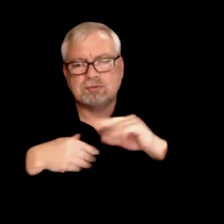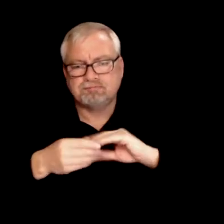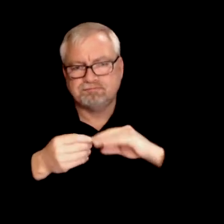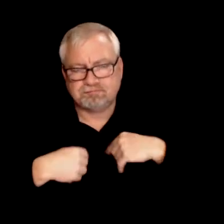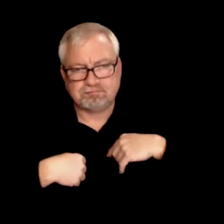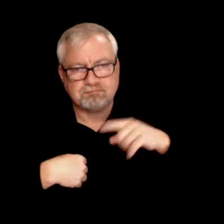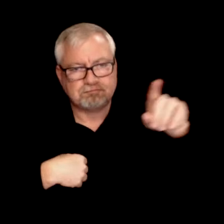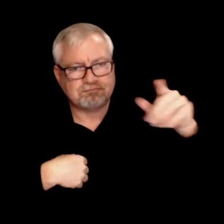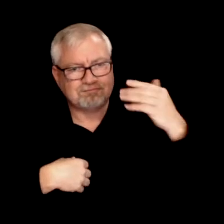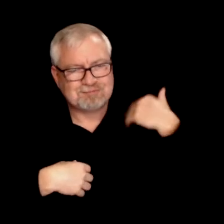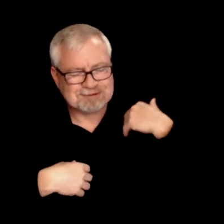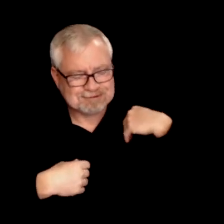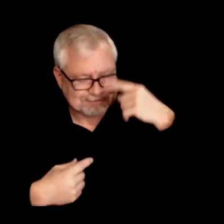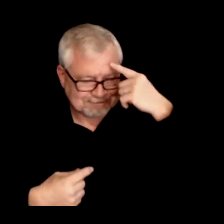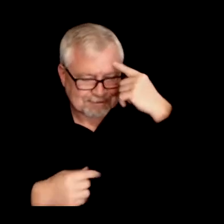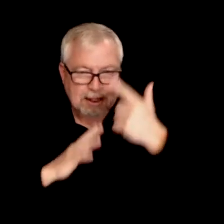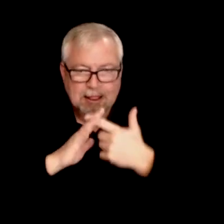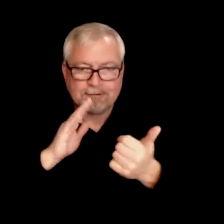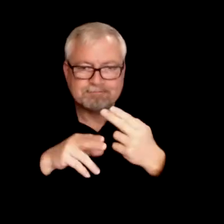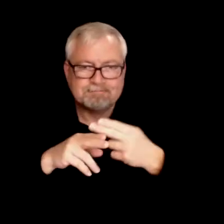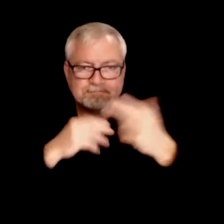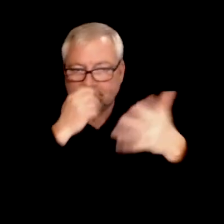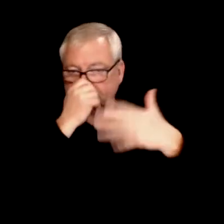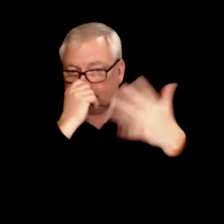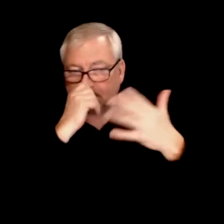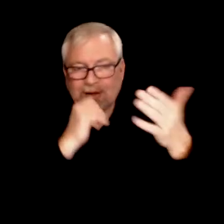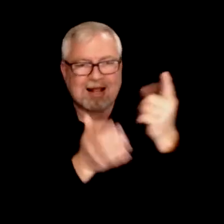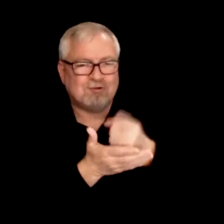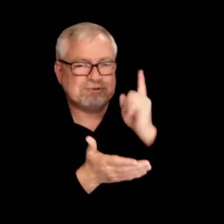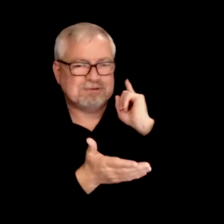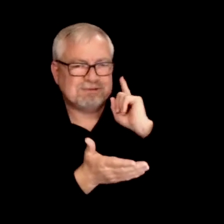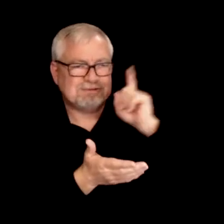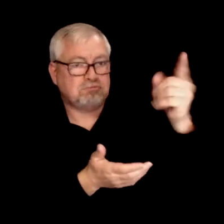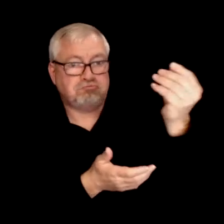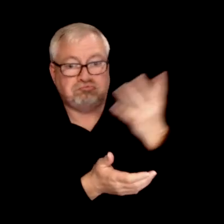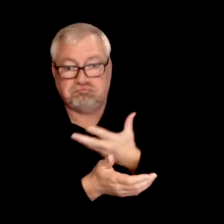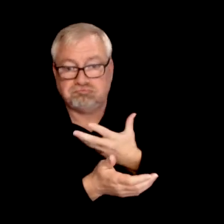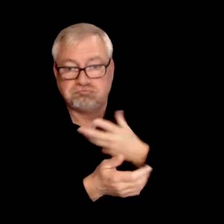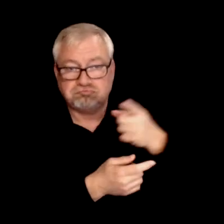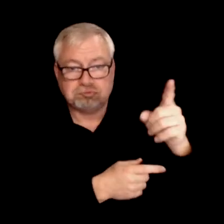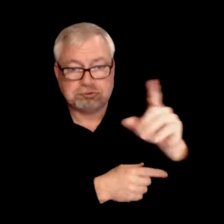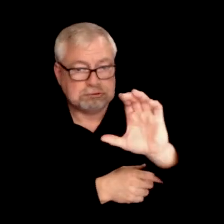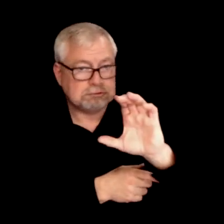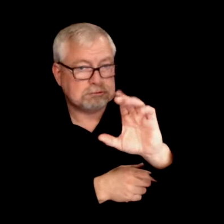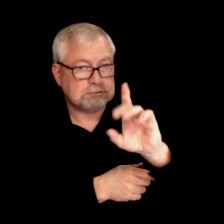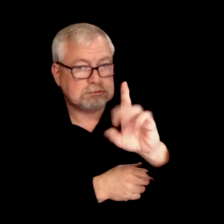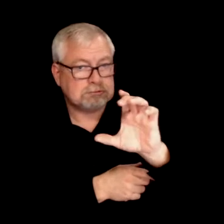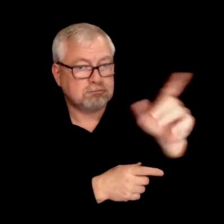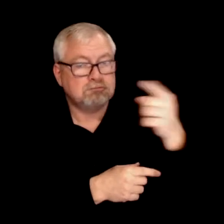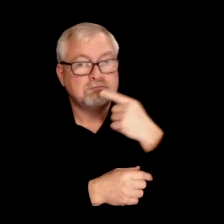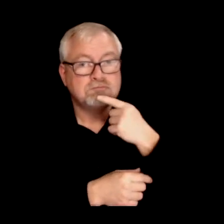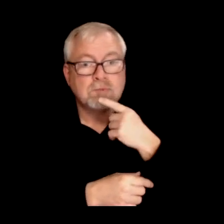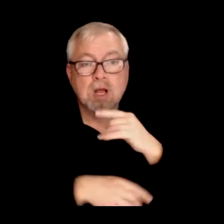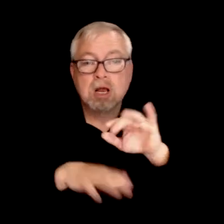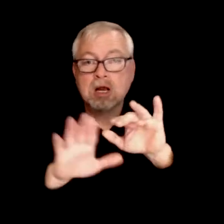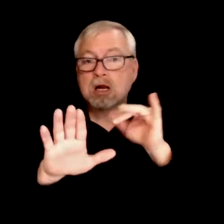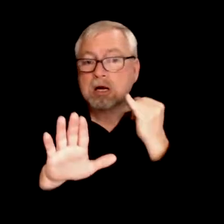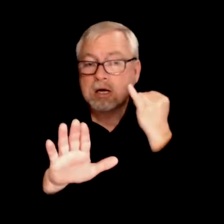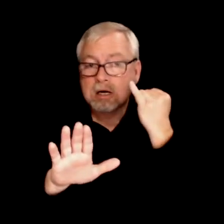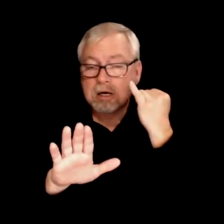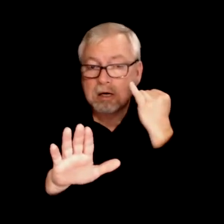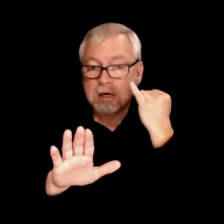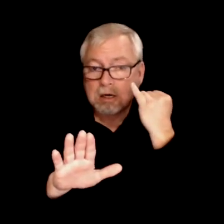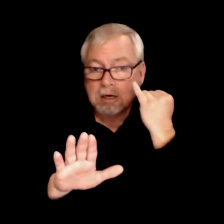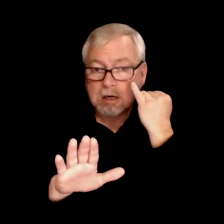early this, but he was making the point as well that if we can, and Chris spoke to this, if we can kind of move